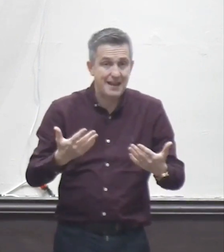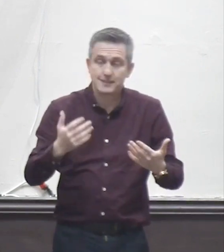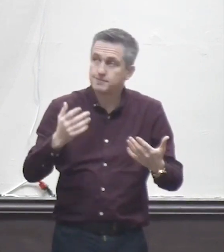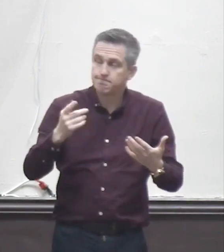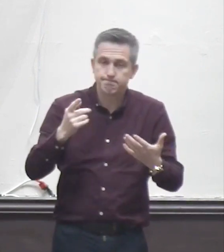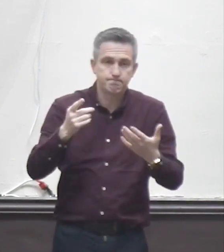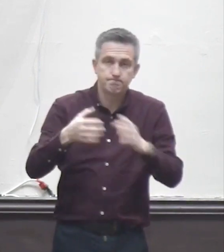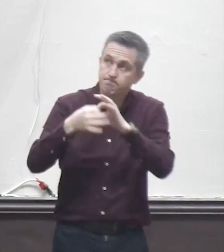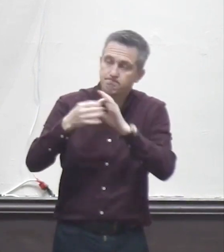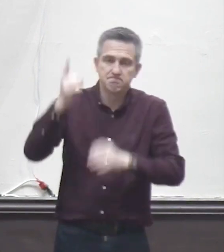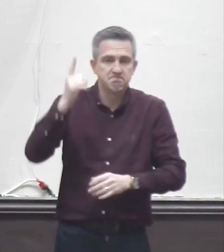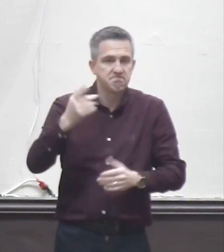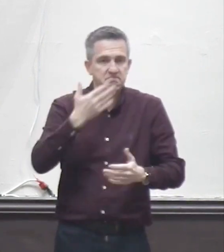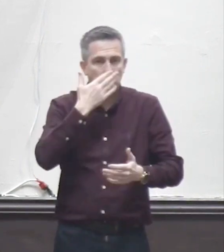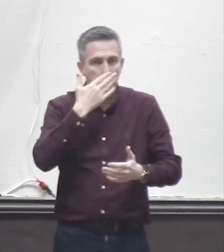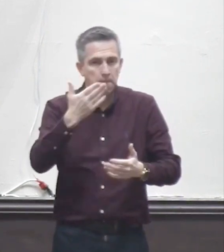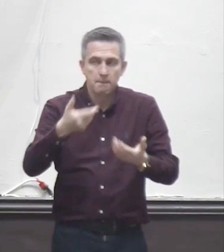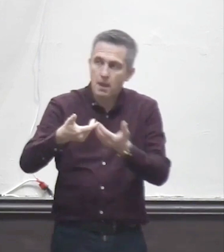We are in trial, and we are also